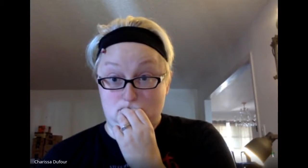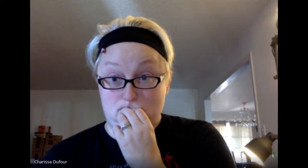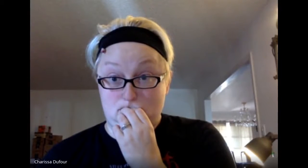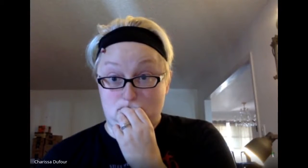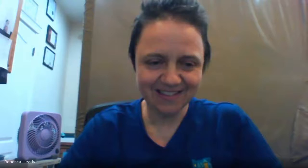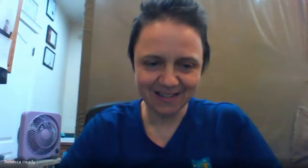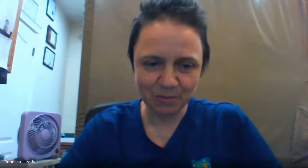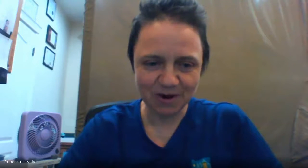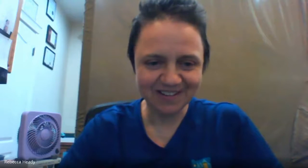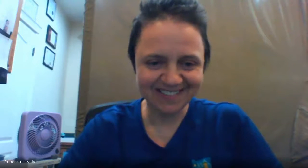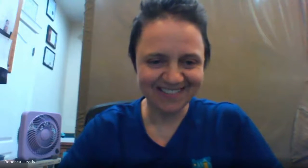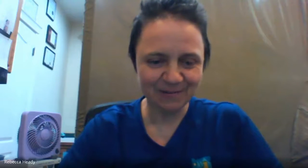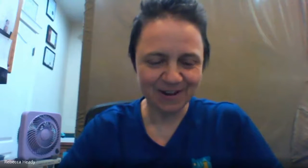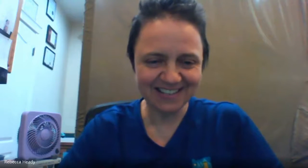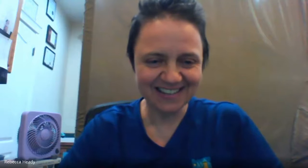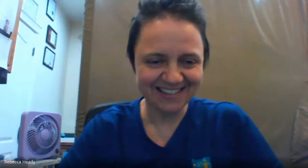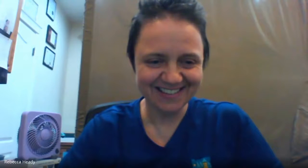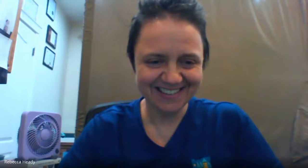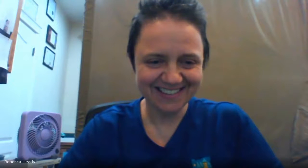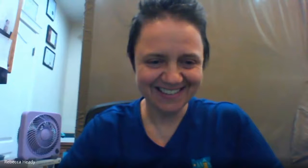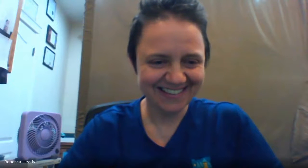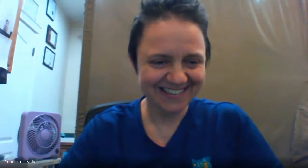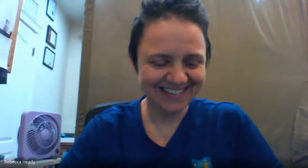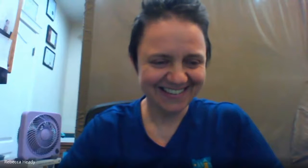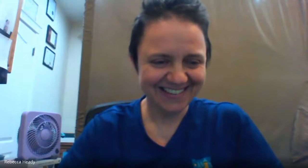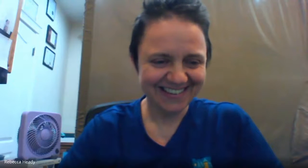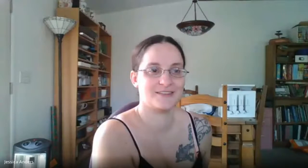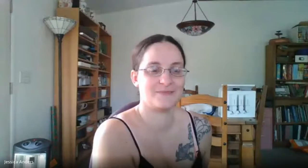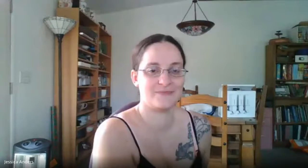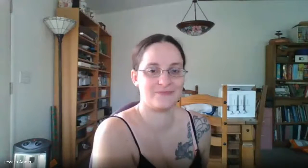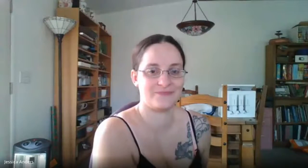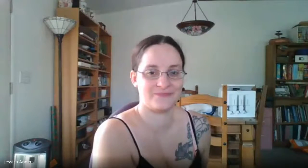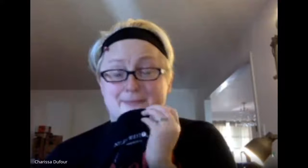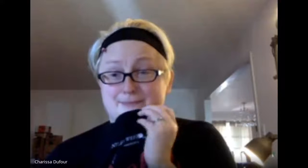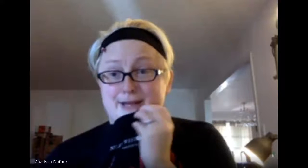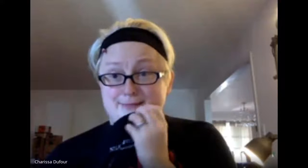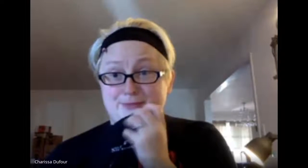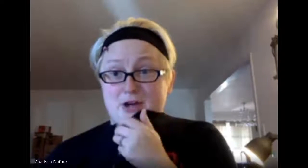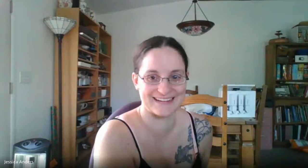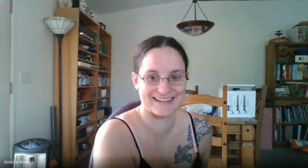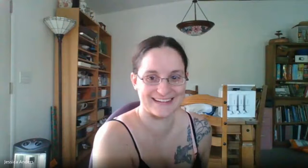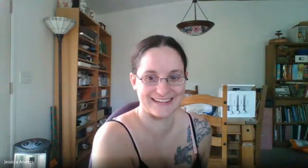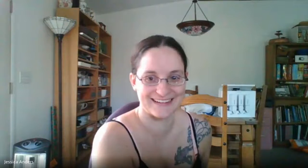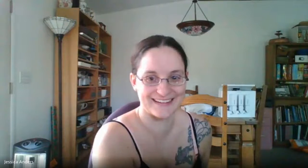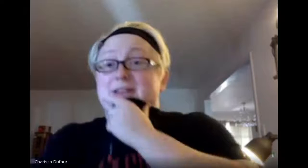Did you guys get the second part of what I said? I was looking away at my daughter who does not comprehend